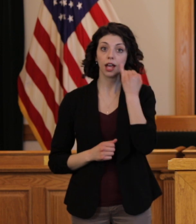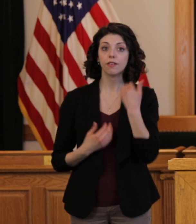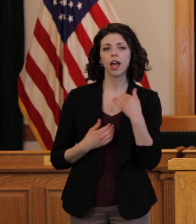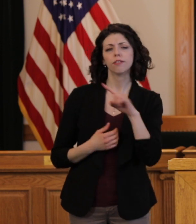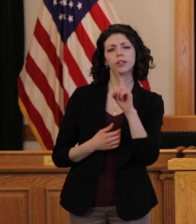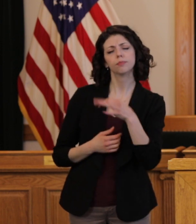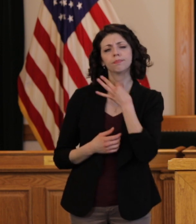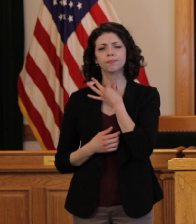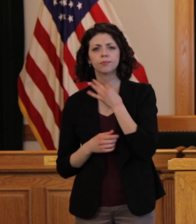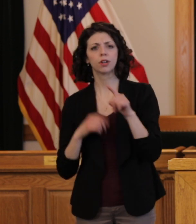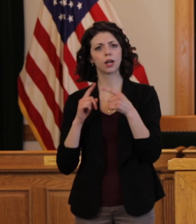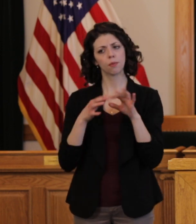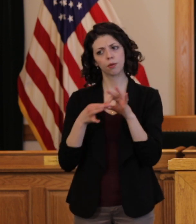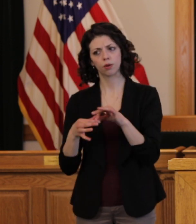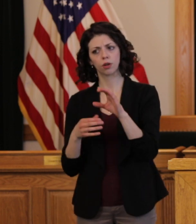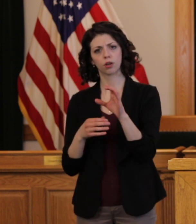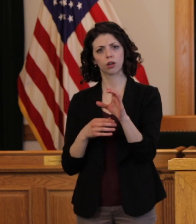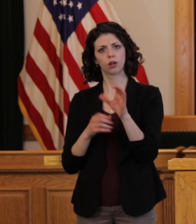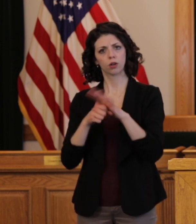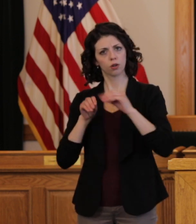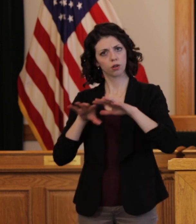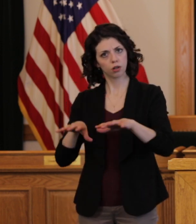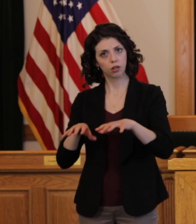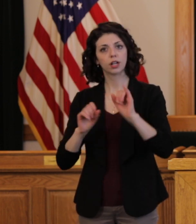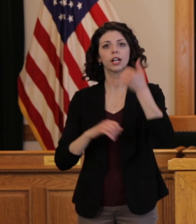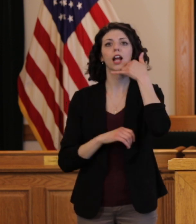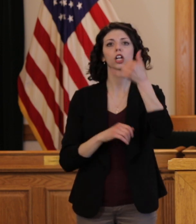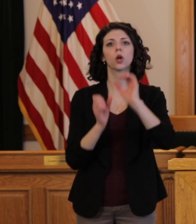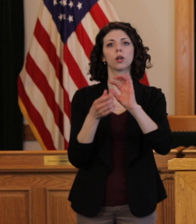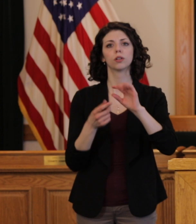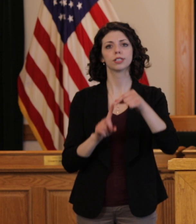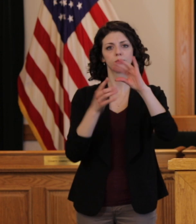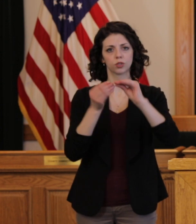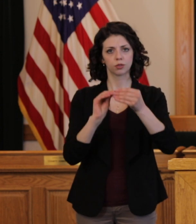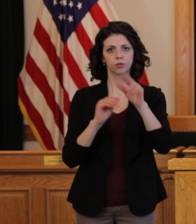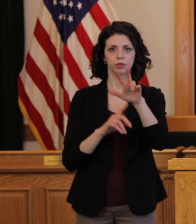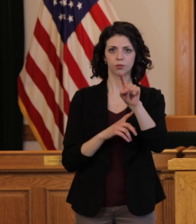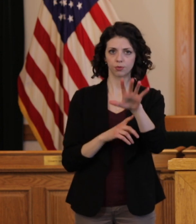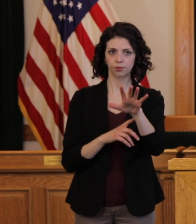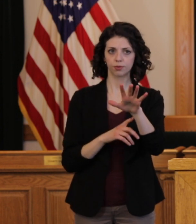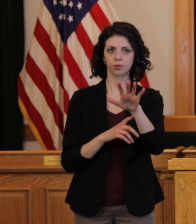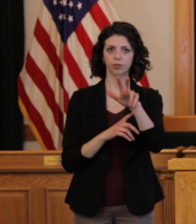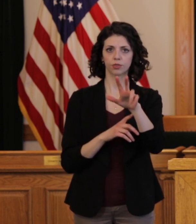questions about coronavirus, you can call the County Health Department's COVID-19 hotline at